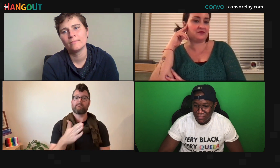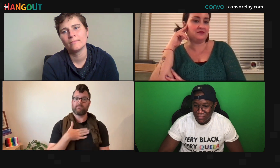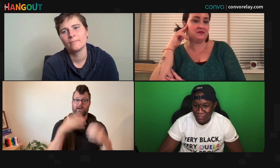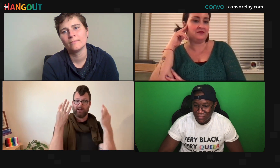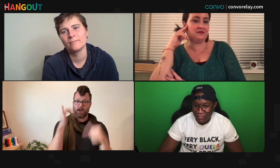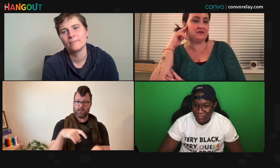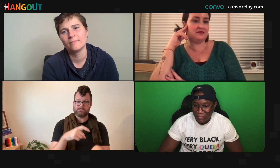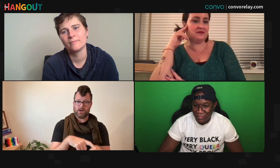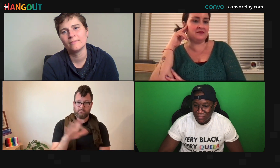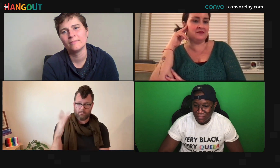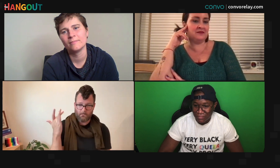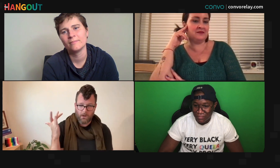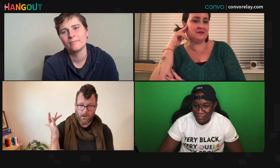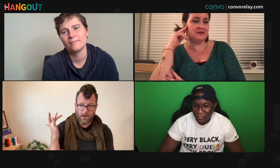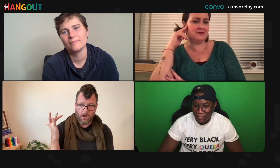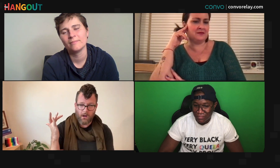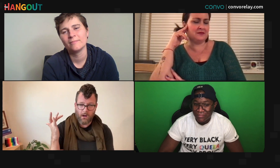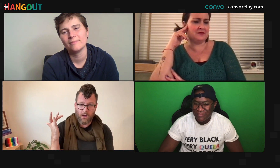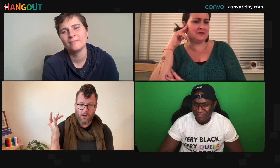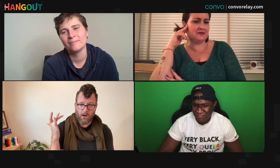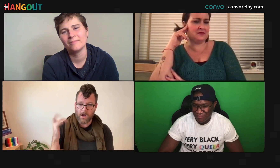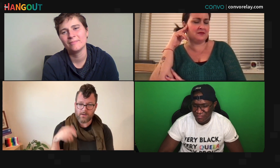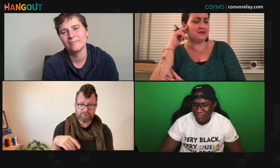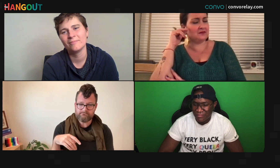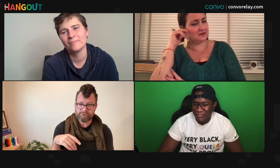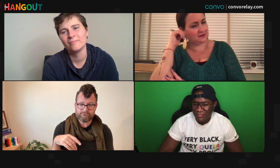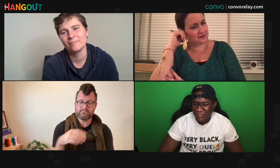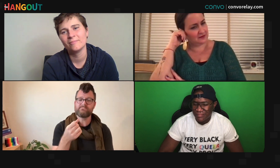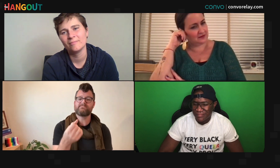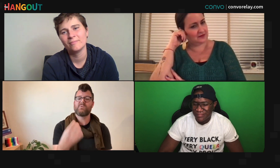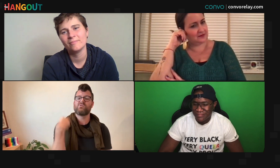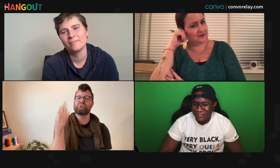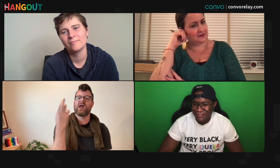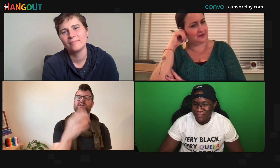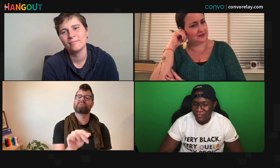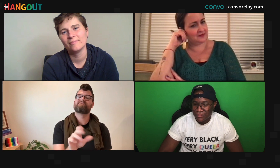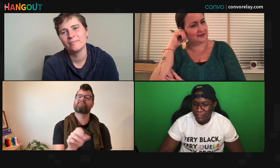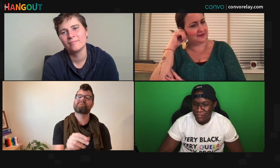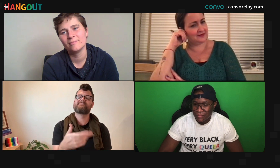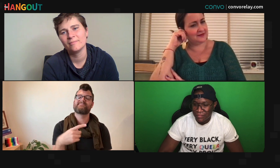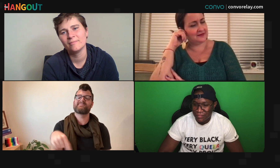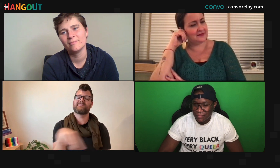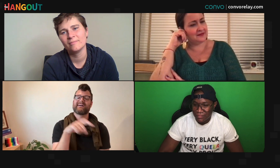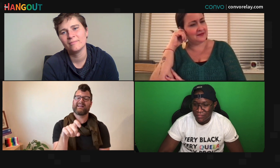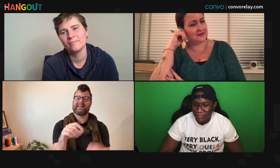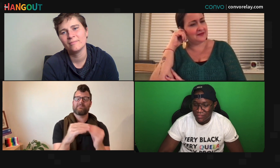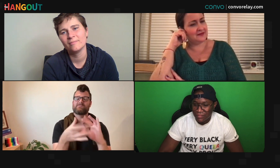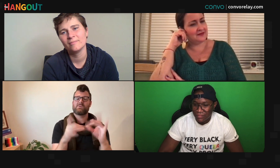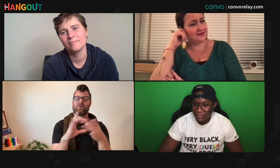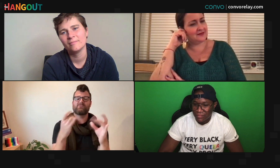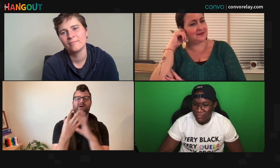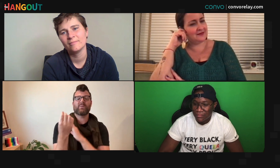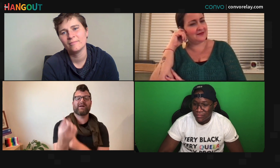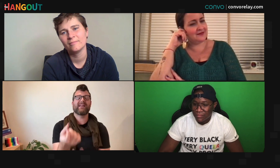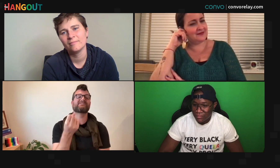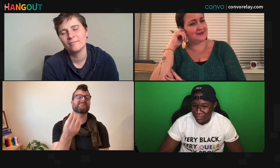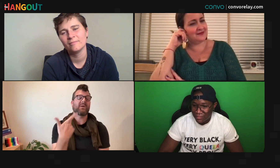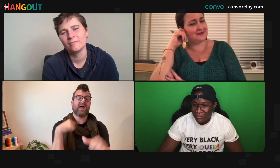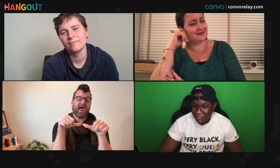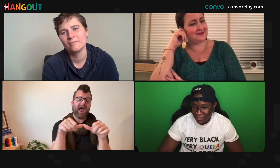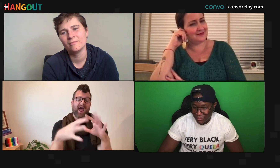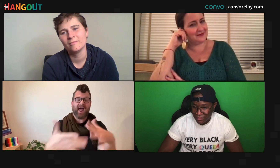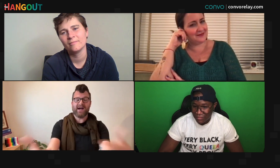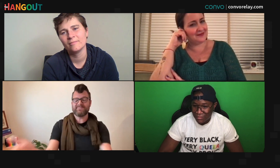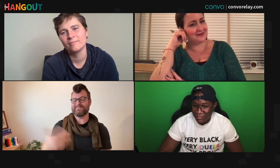is, if you don't handle criticism well, then just draw stories. And my thought at the time was, why?